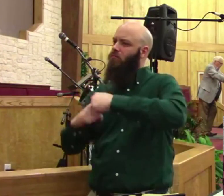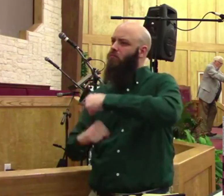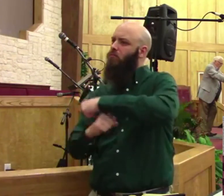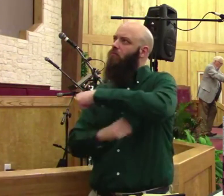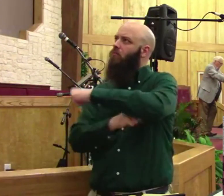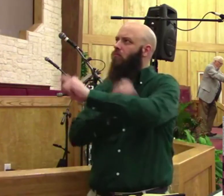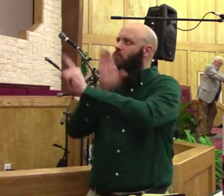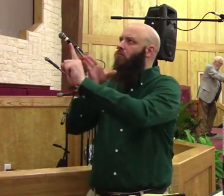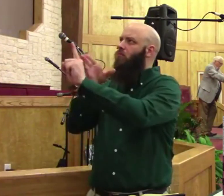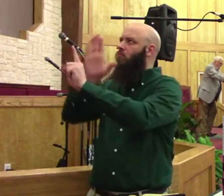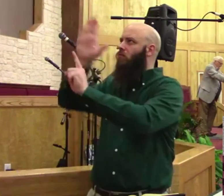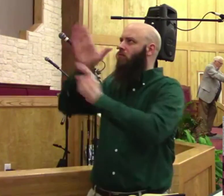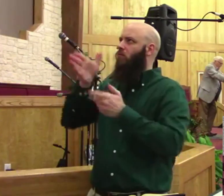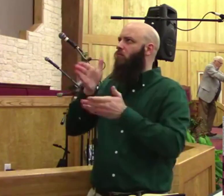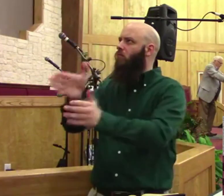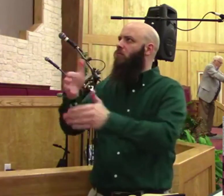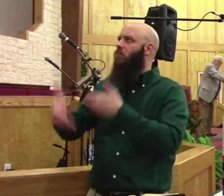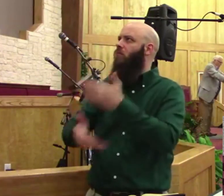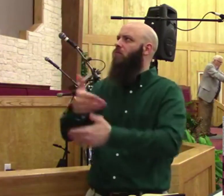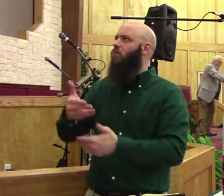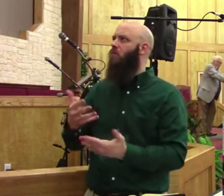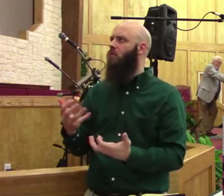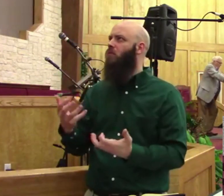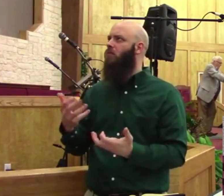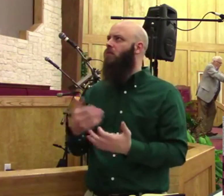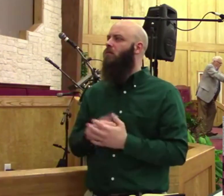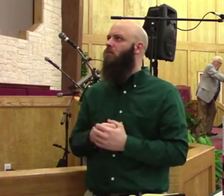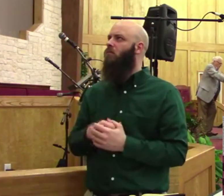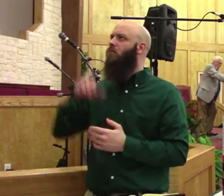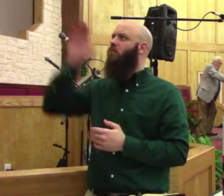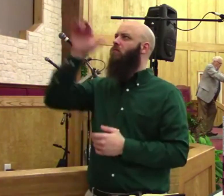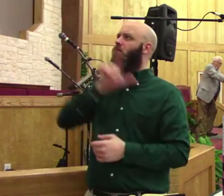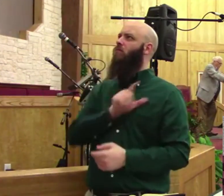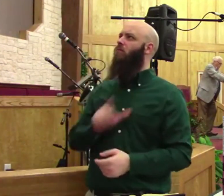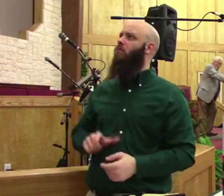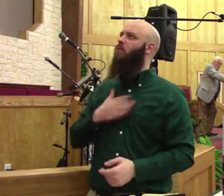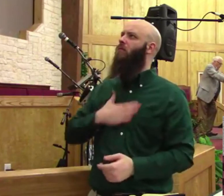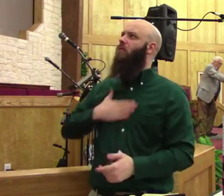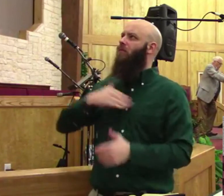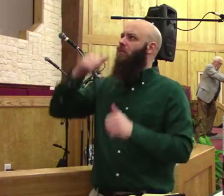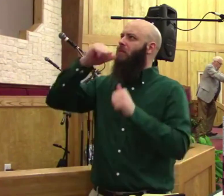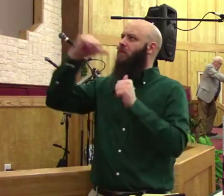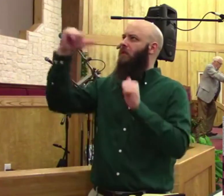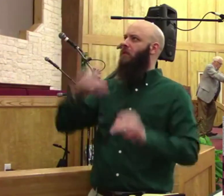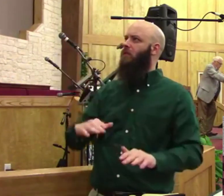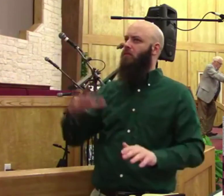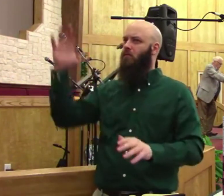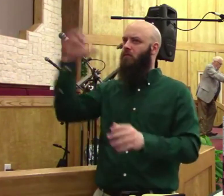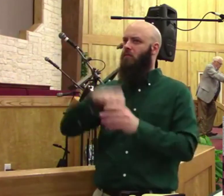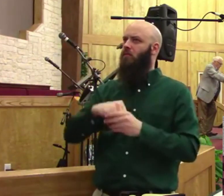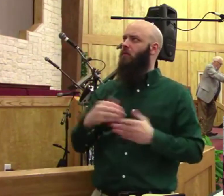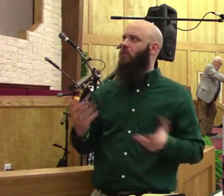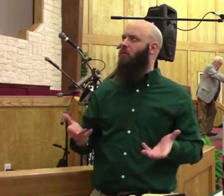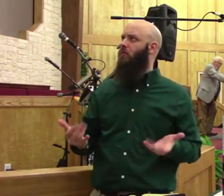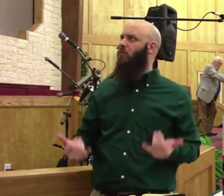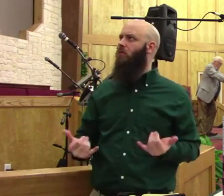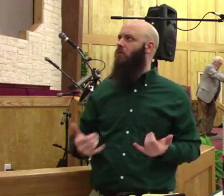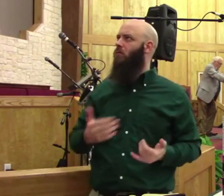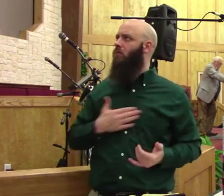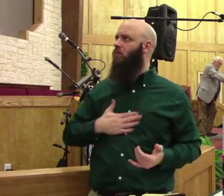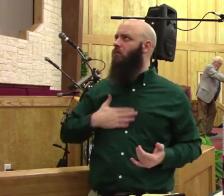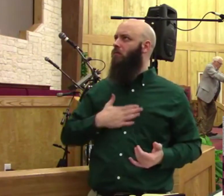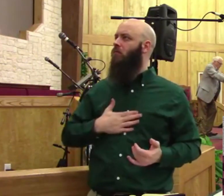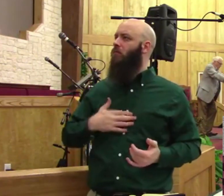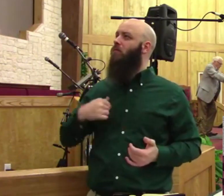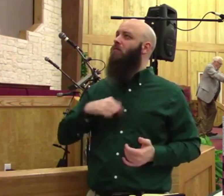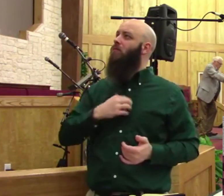way. O Lord, bless us this morning with your presence. May we